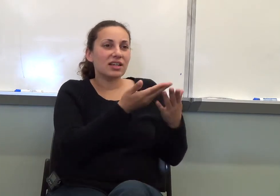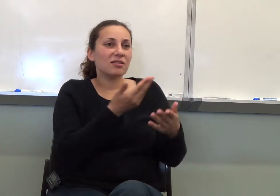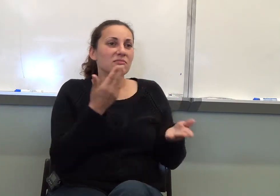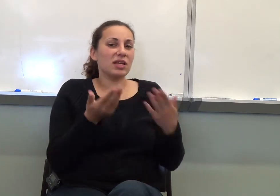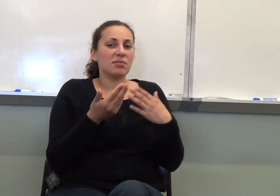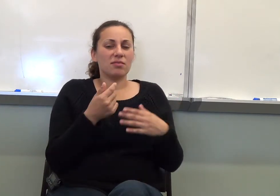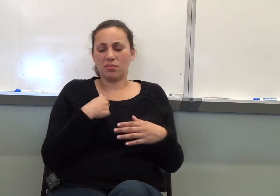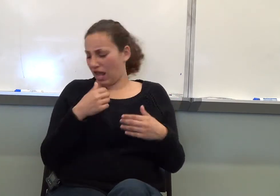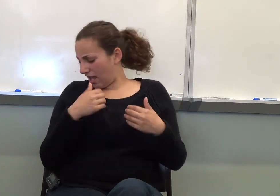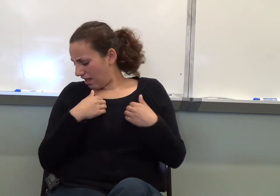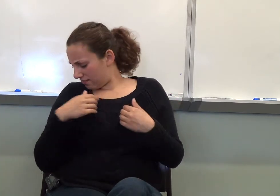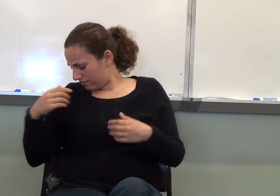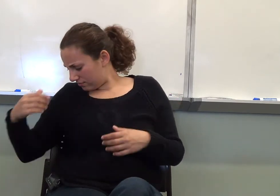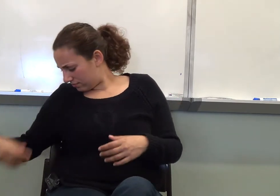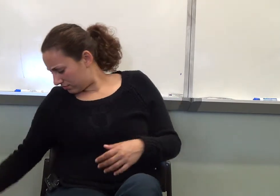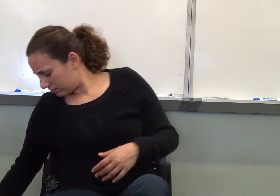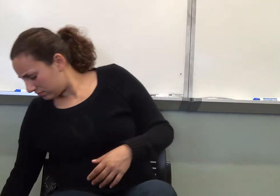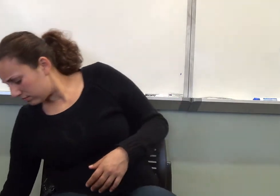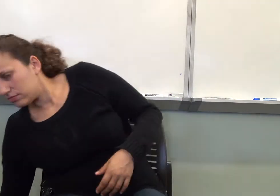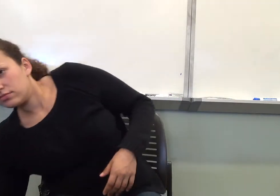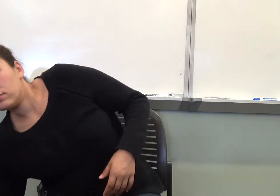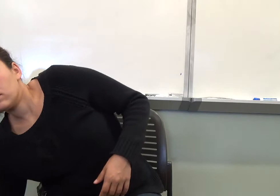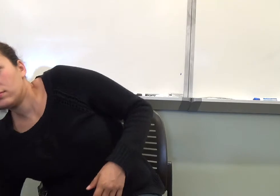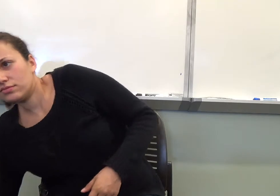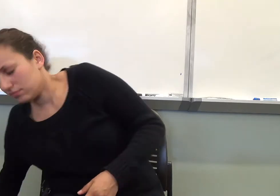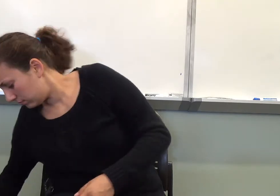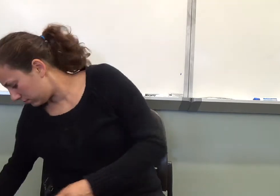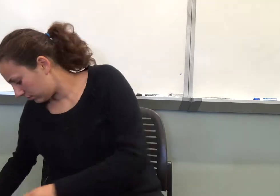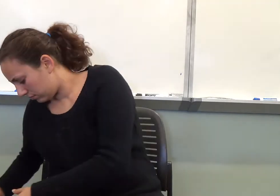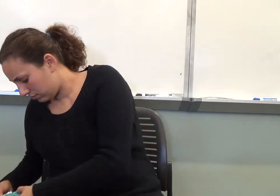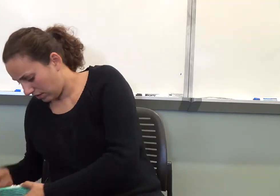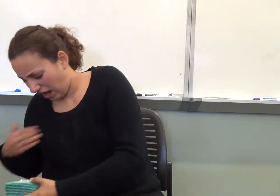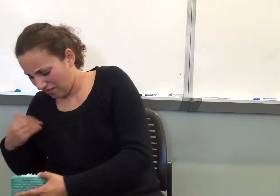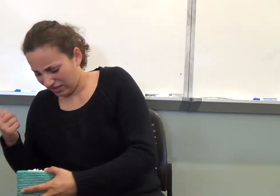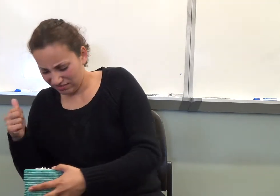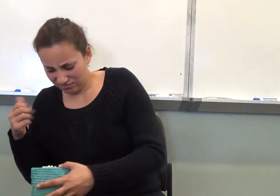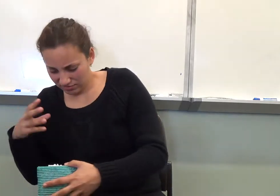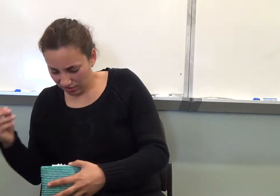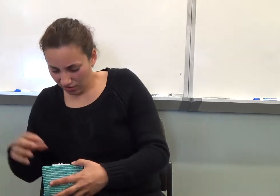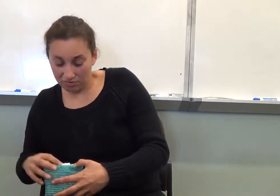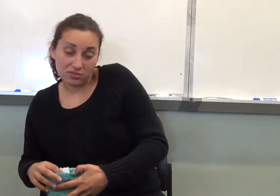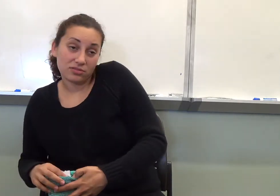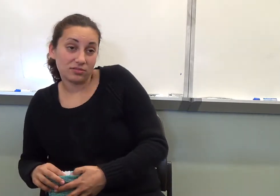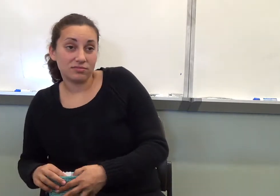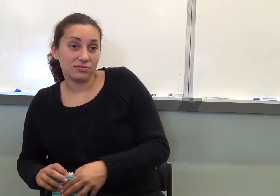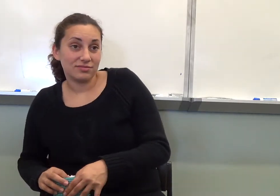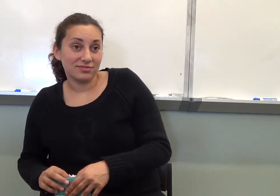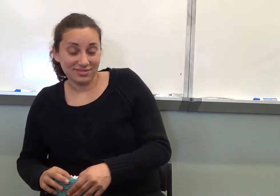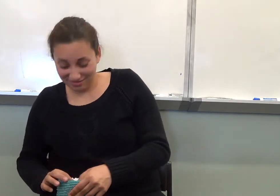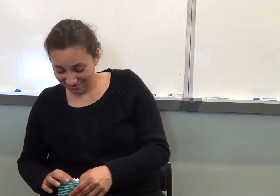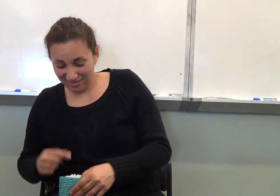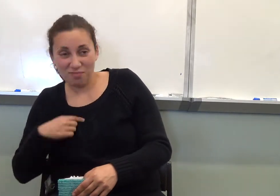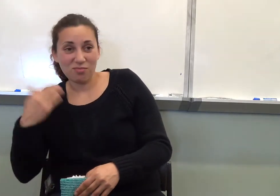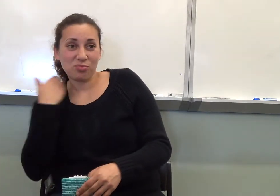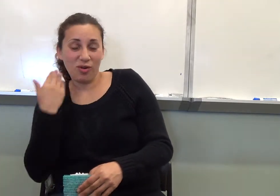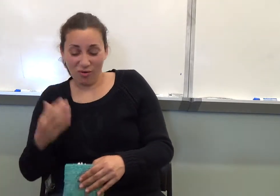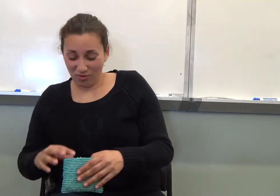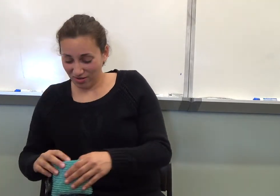of what the value of y is that will make that true. All right. This is